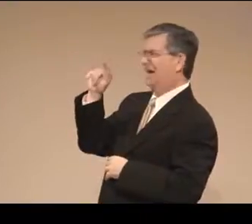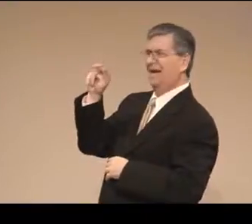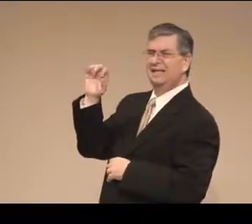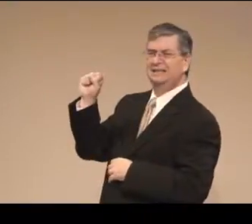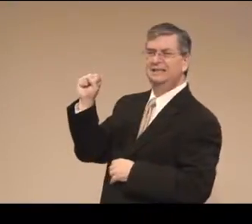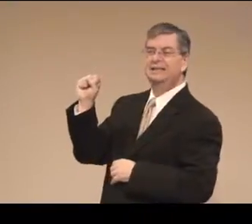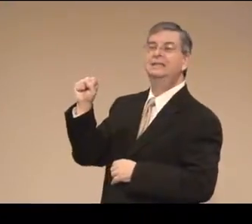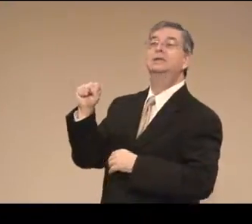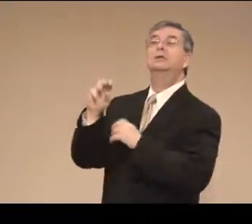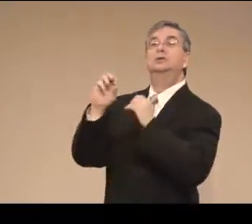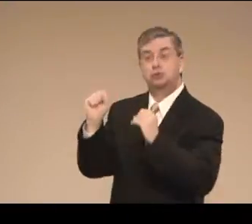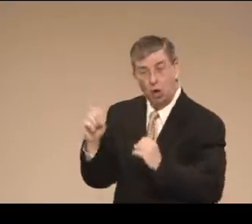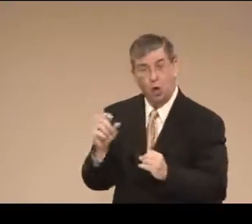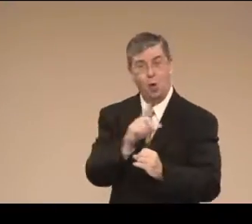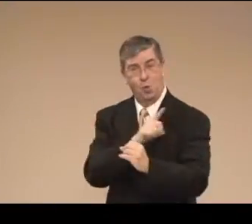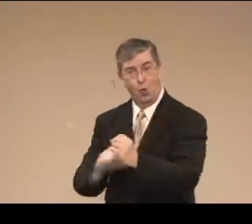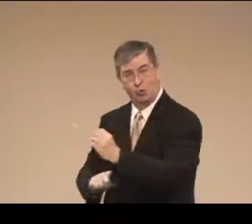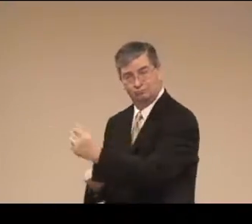completely taken over.